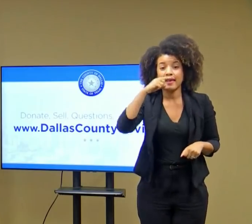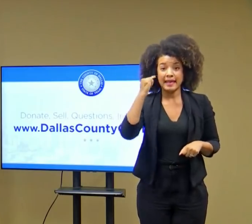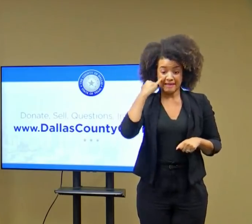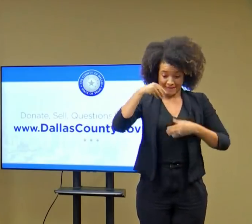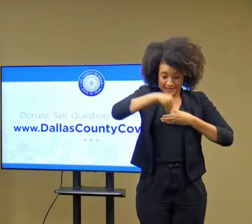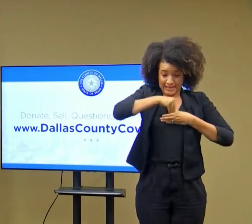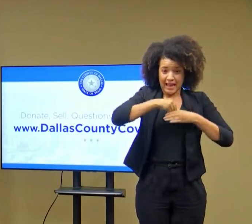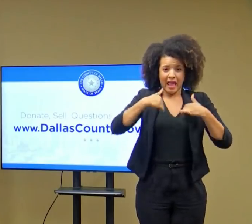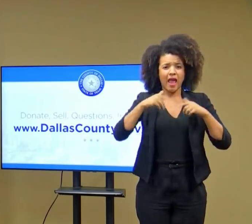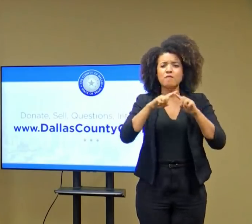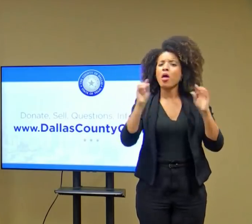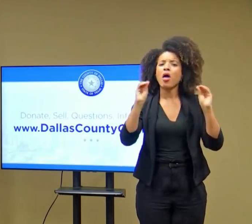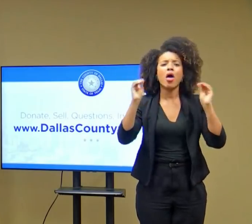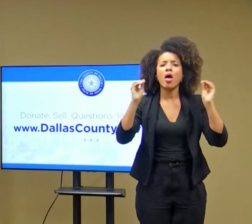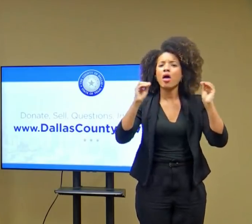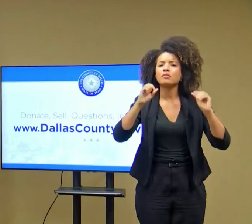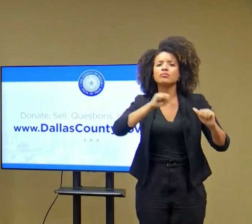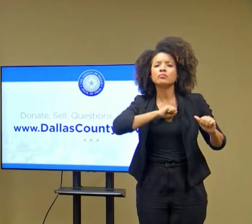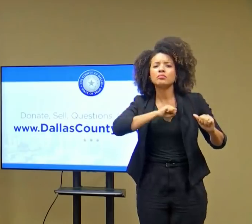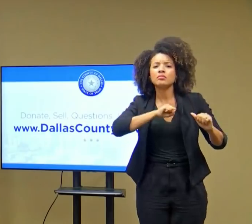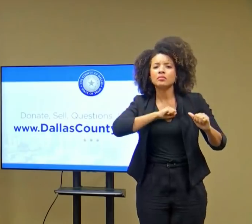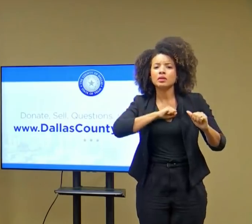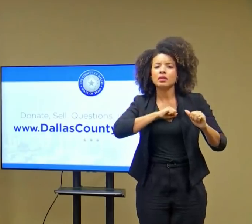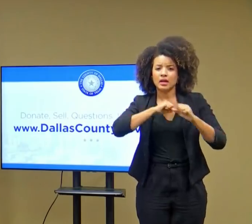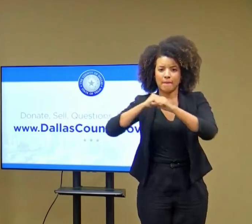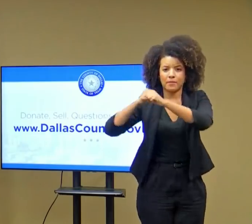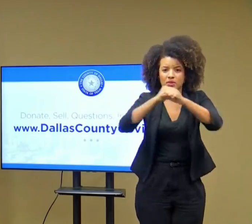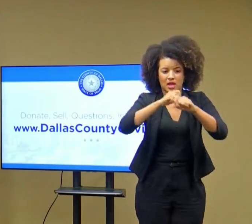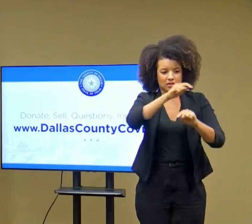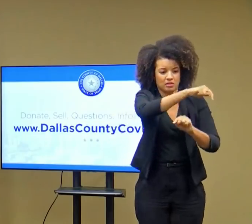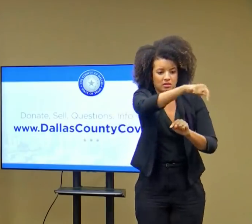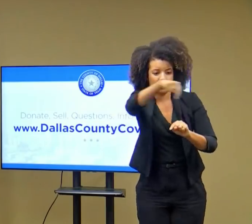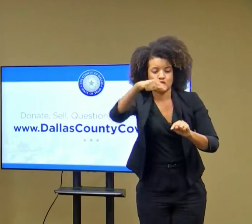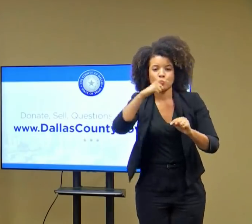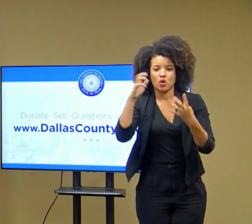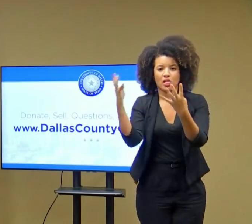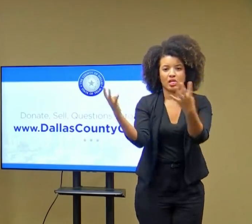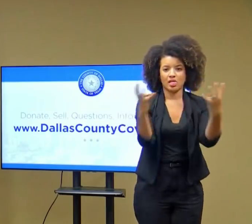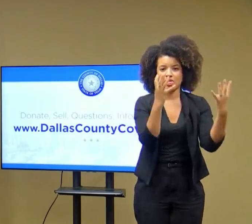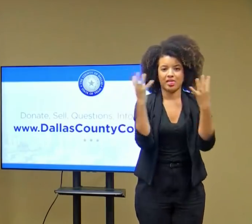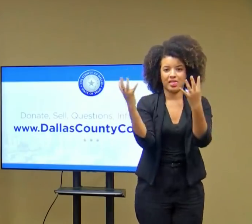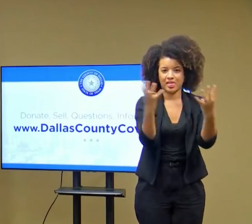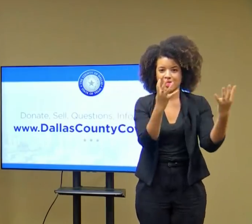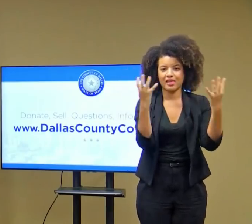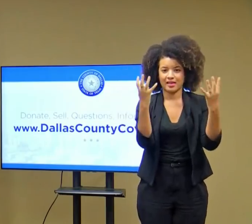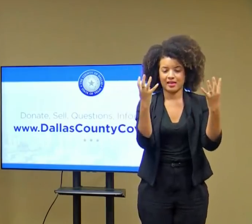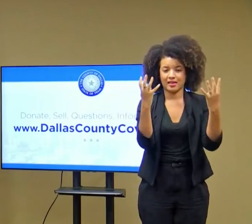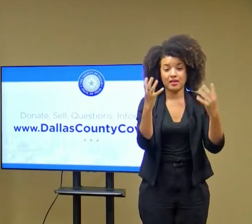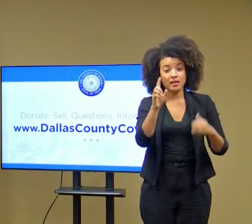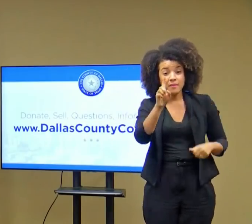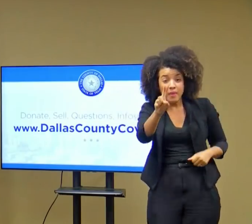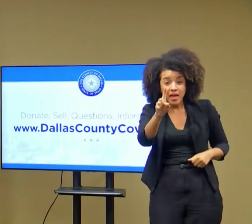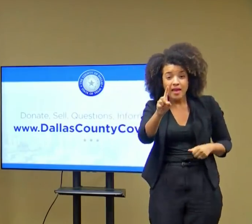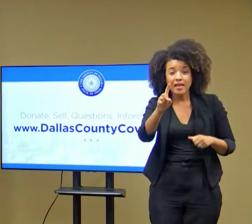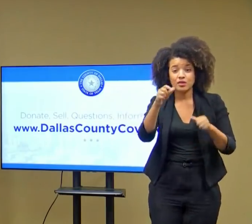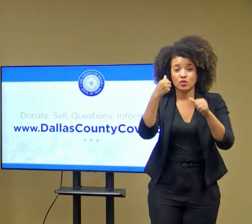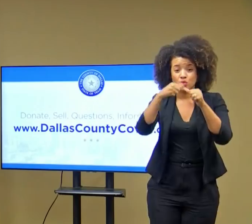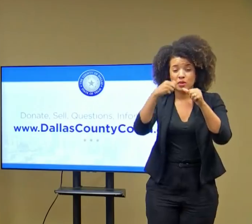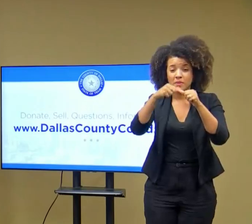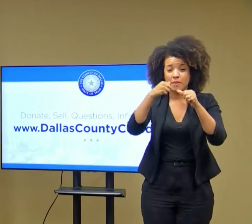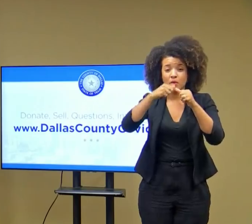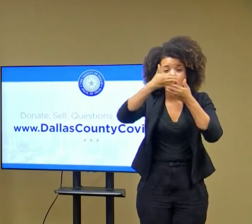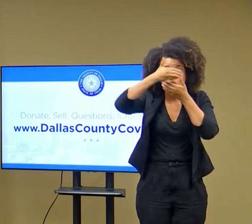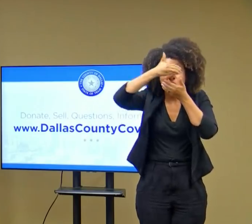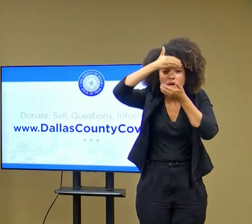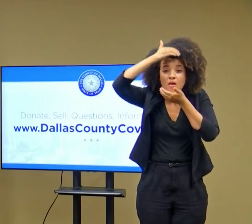yet, it provides protection for those around us. What we need to remember, though, is a mask over your head